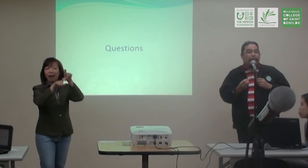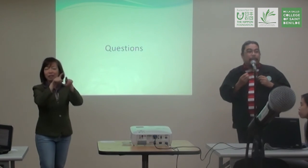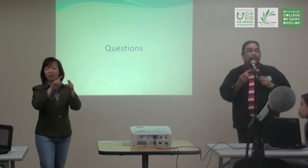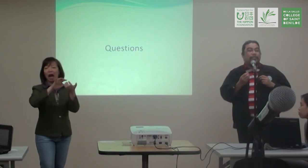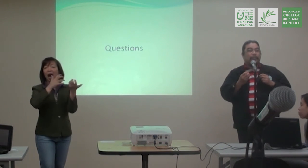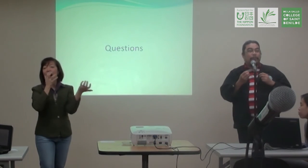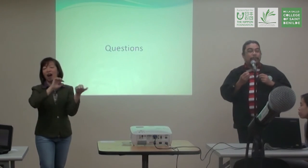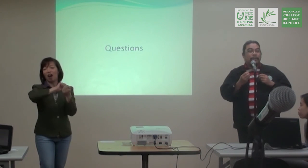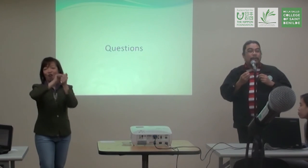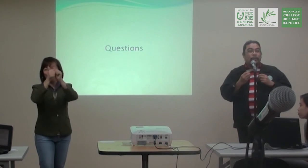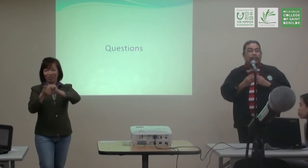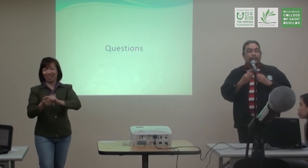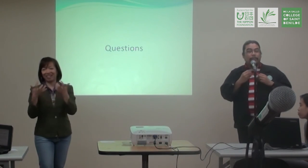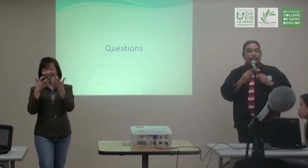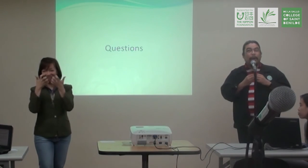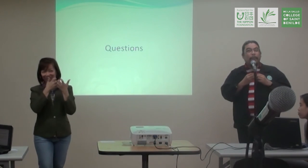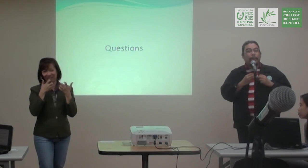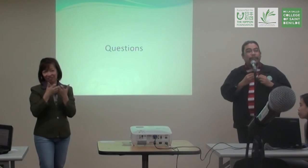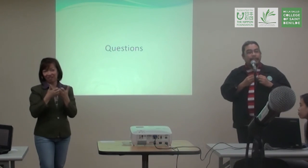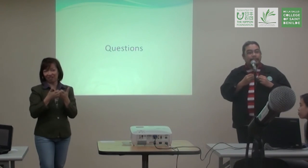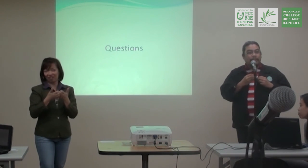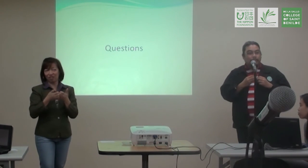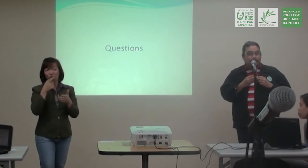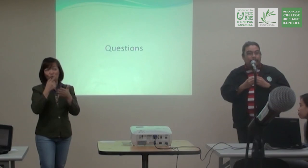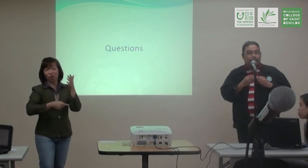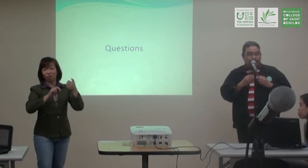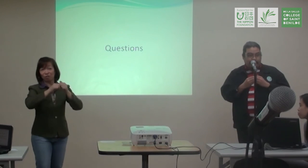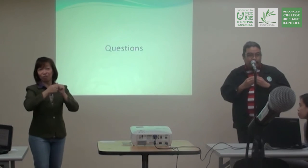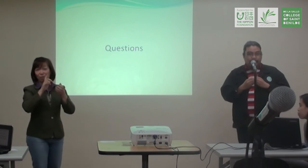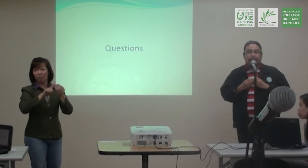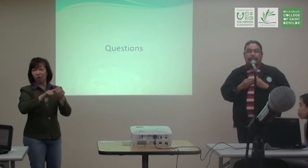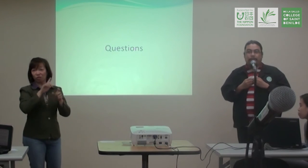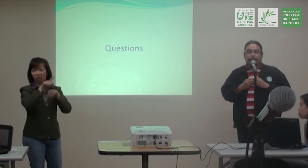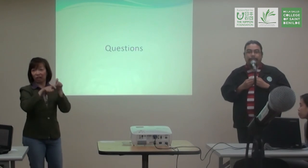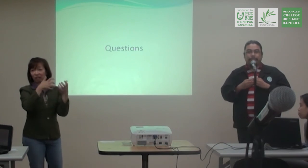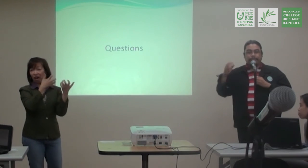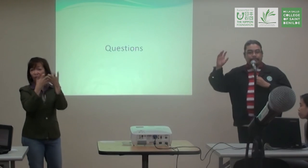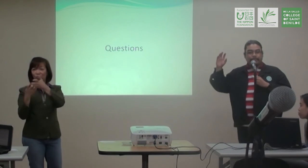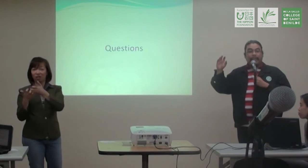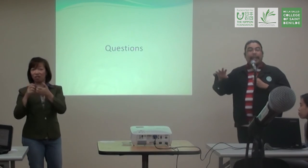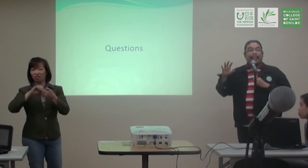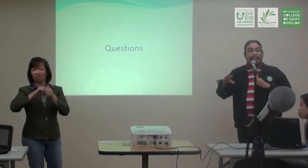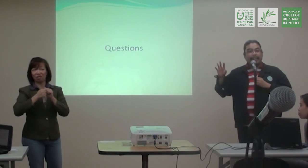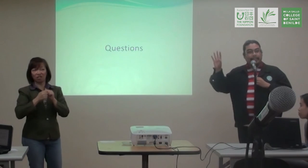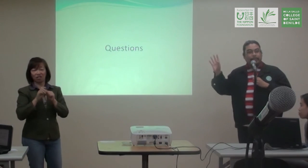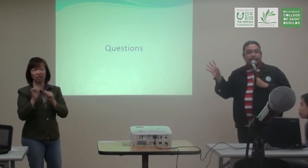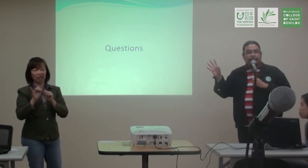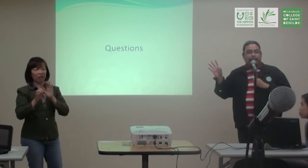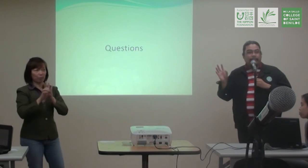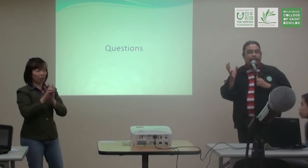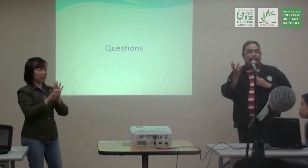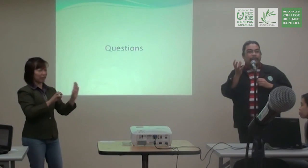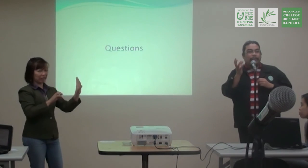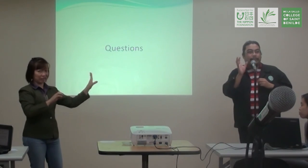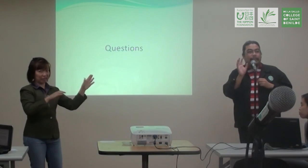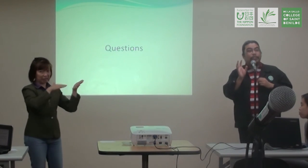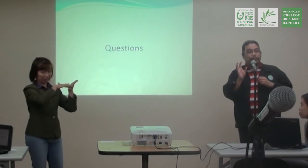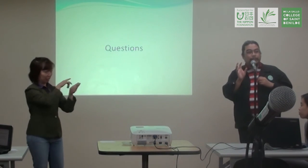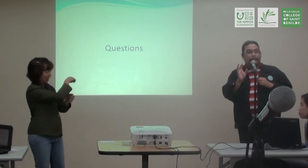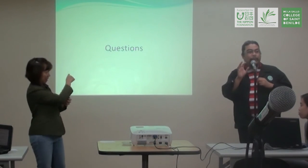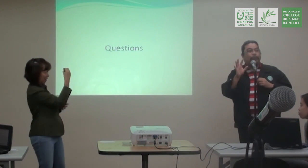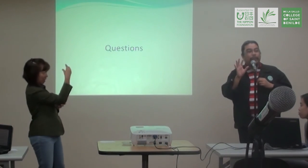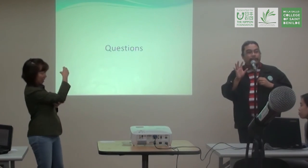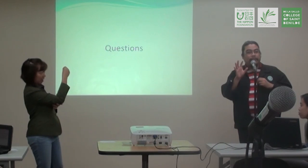accommodation. But one problem with test accommodation is, unlike in my study,